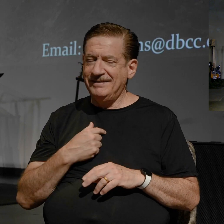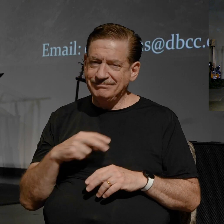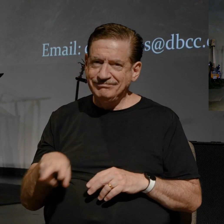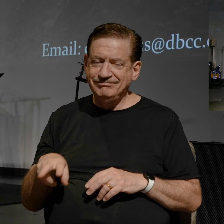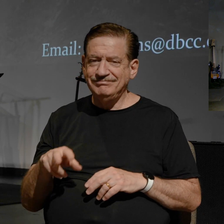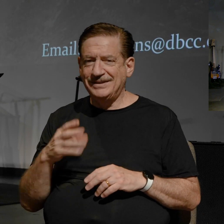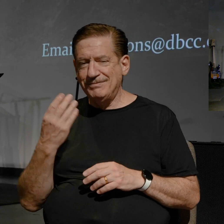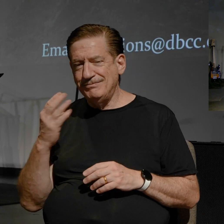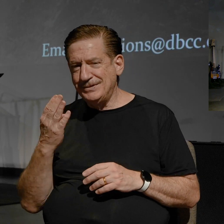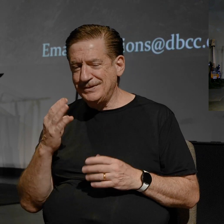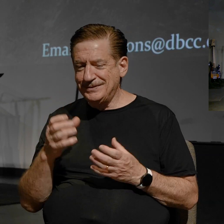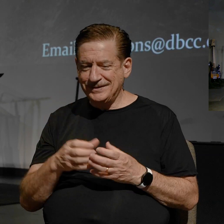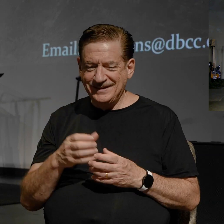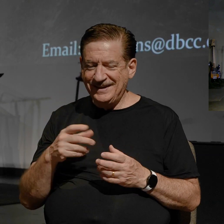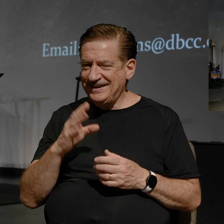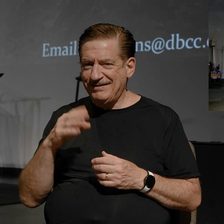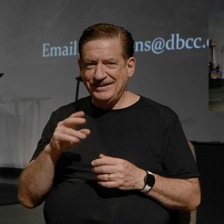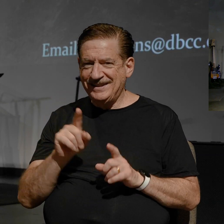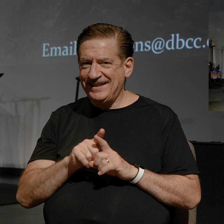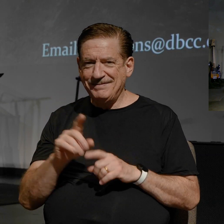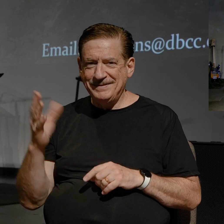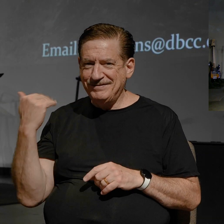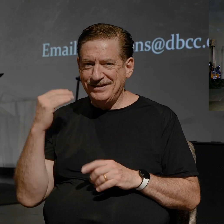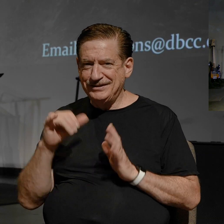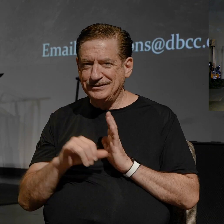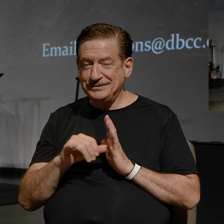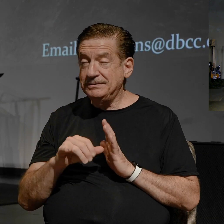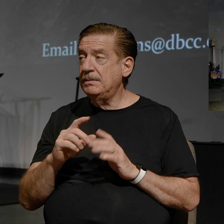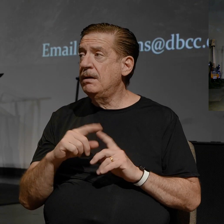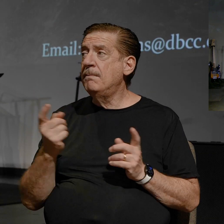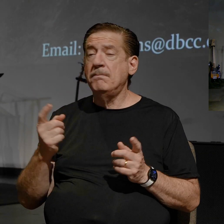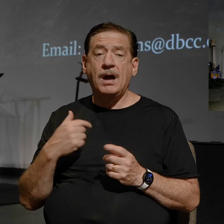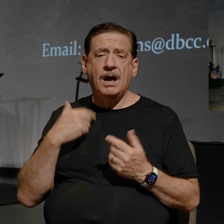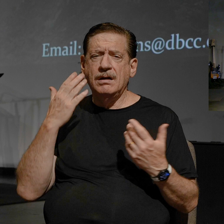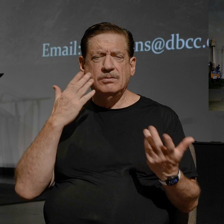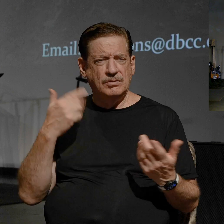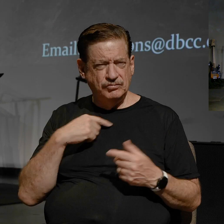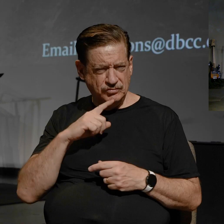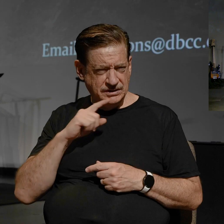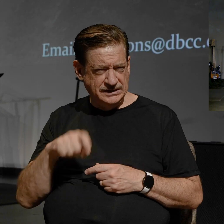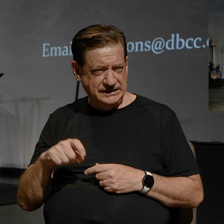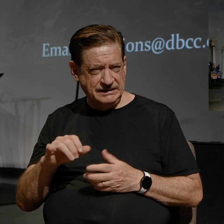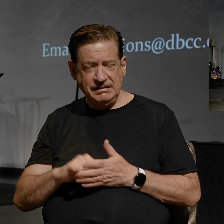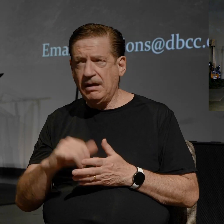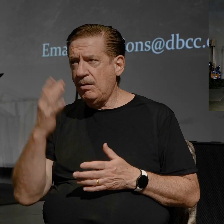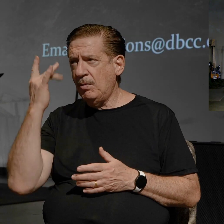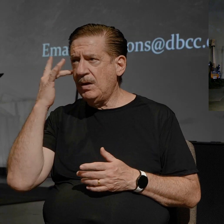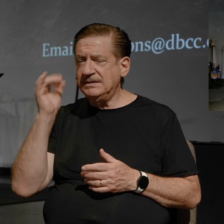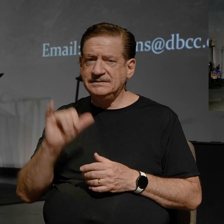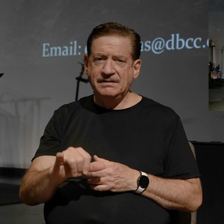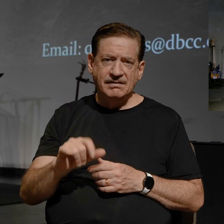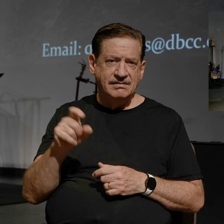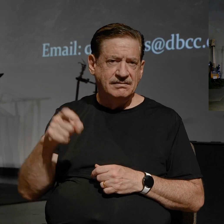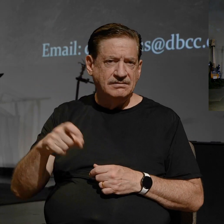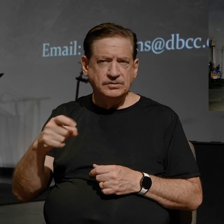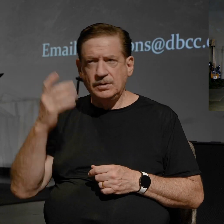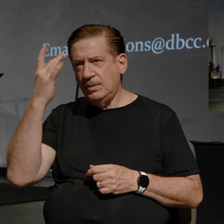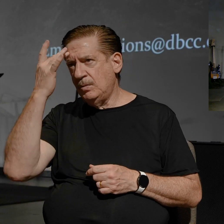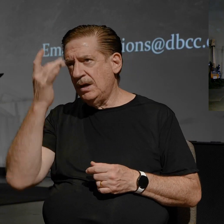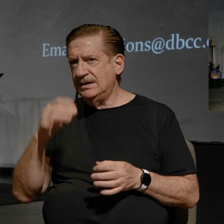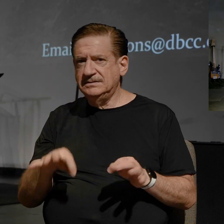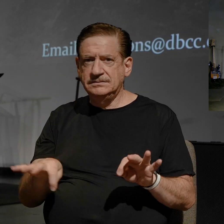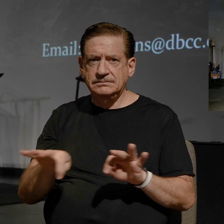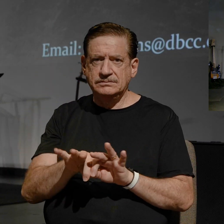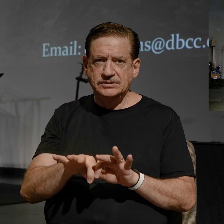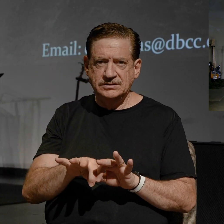blue Kool-Aid now, like I've never had before. But why? I don't know if I really need that. Like, why is that necessary? Why would that be